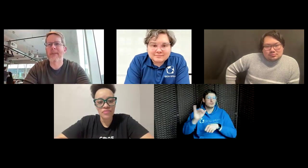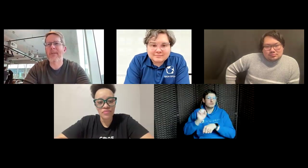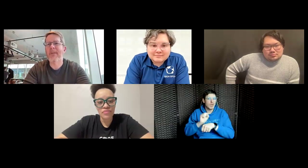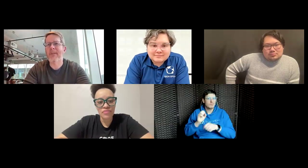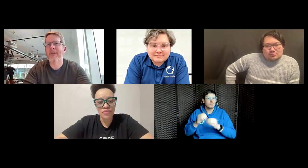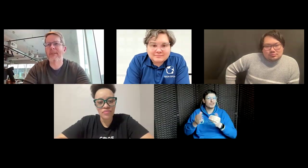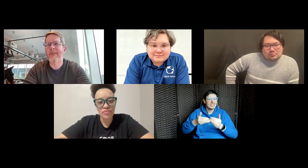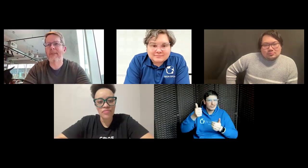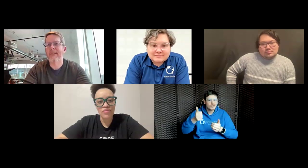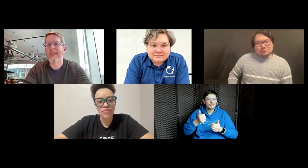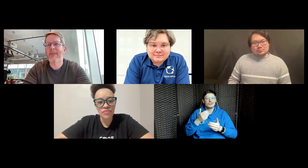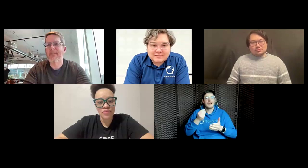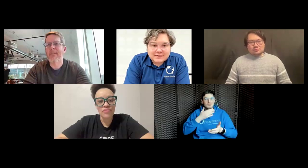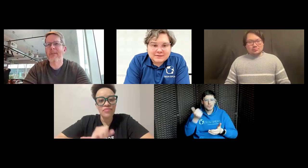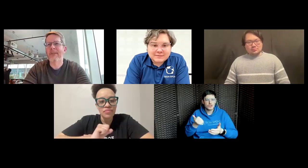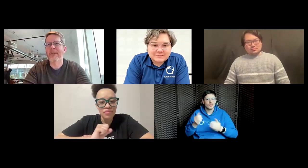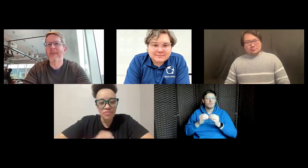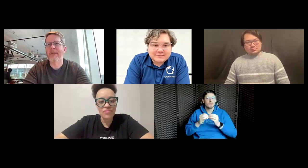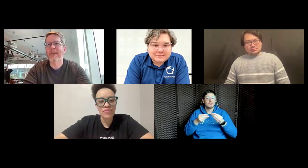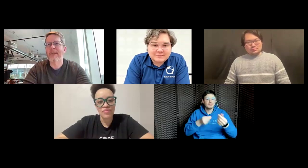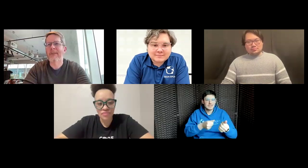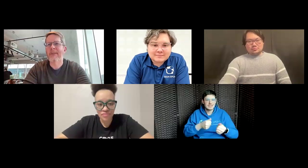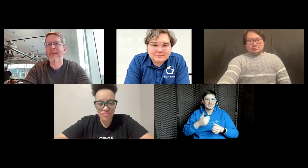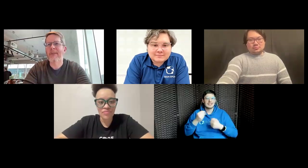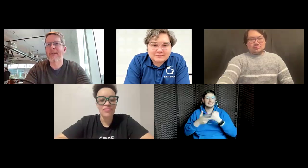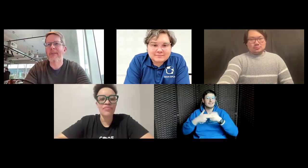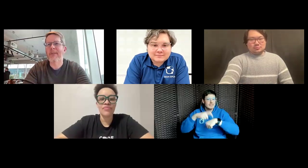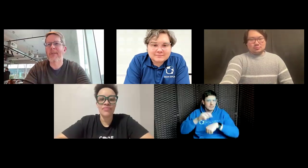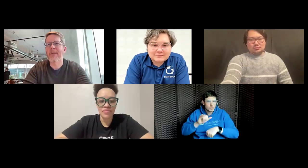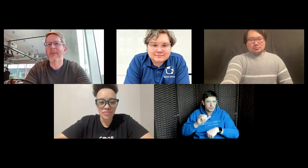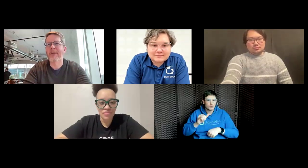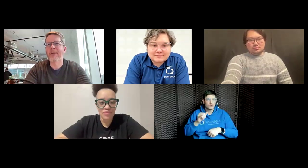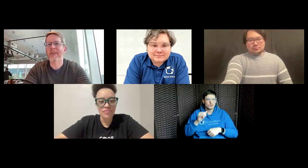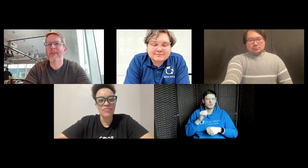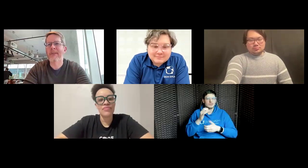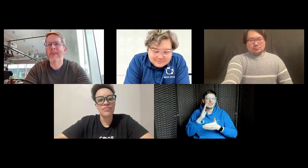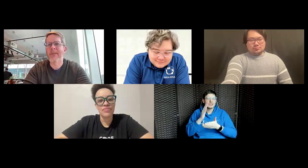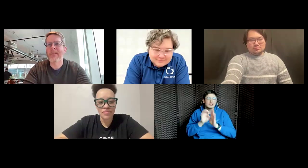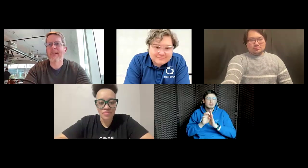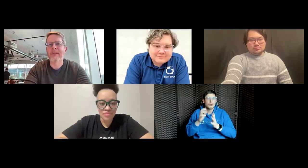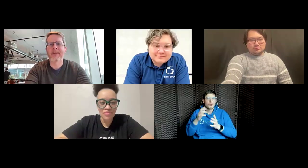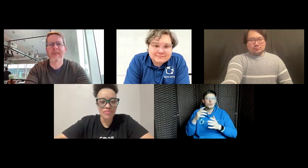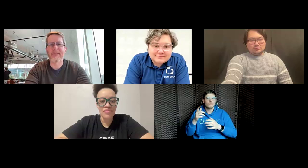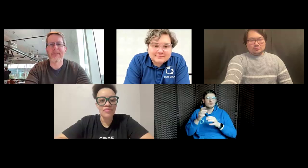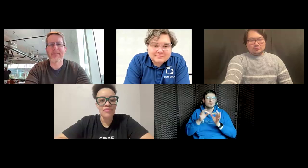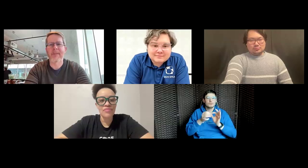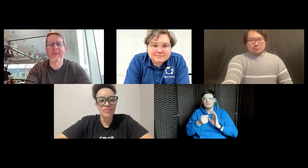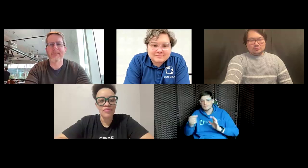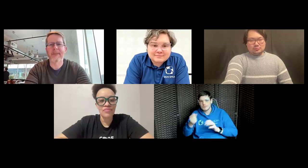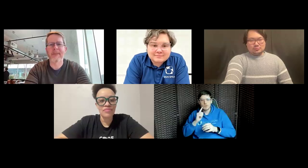support for interpreters as they do their jobs to make it easier, to make it more smooth. For